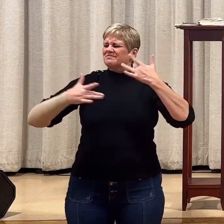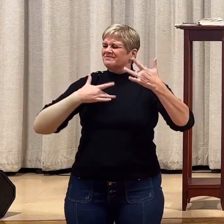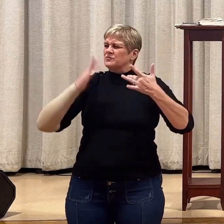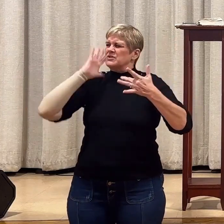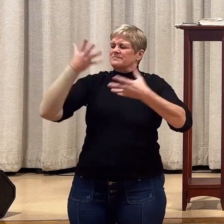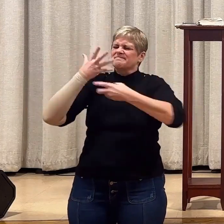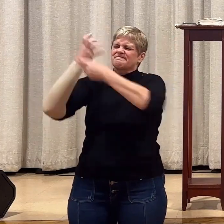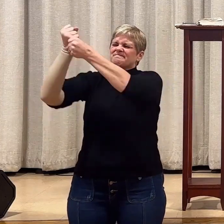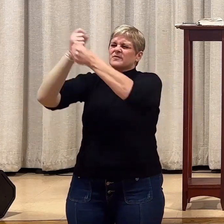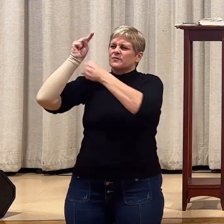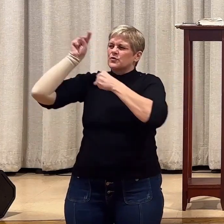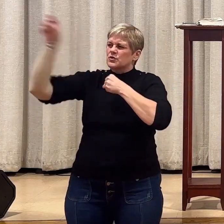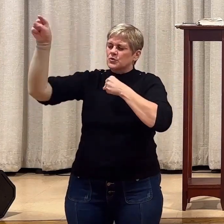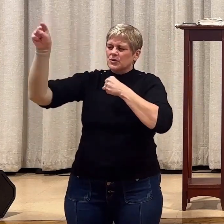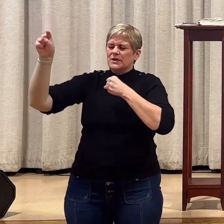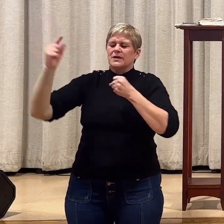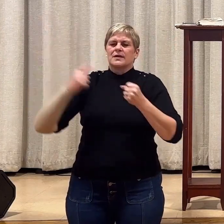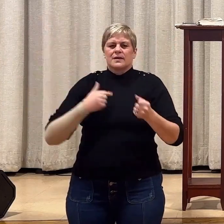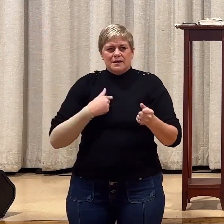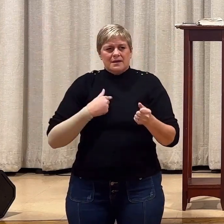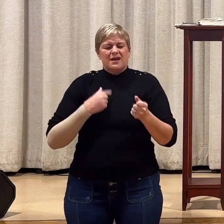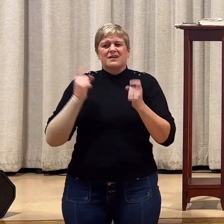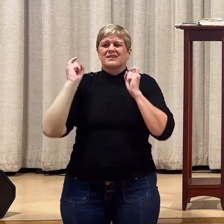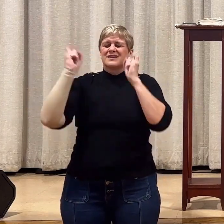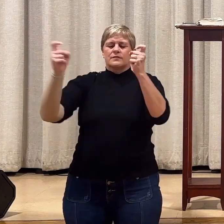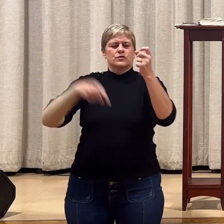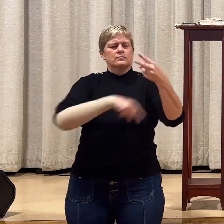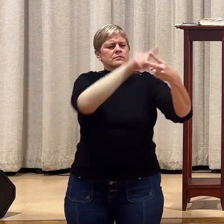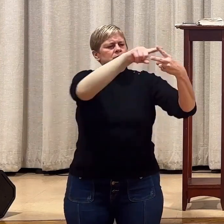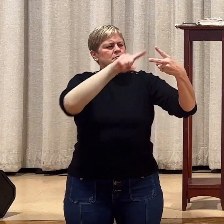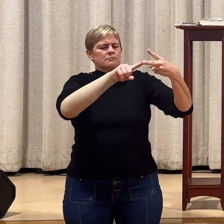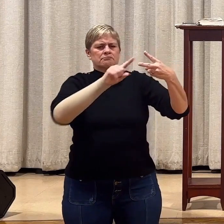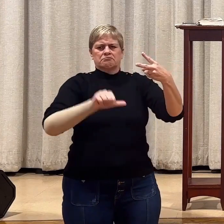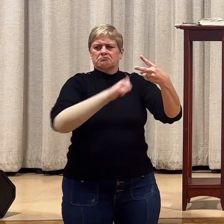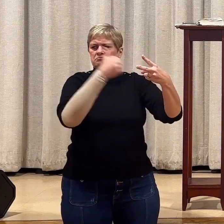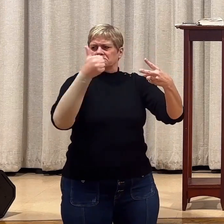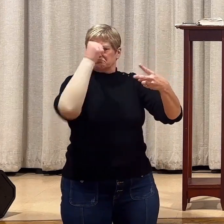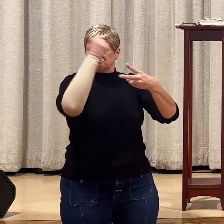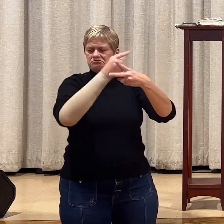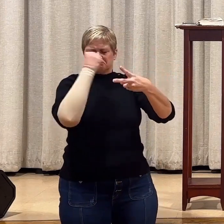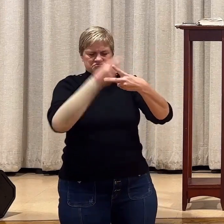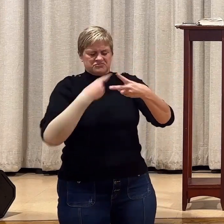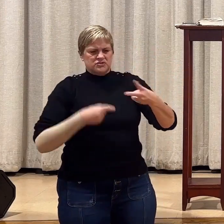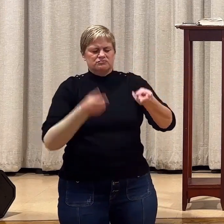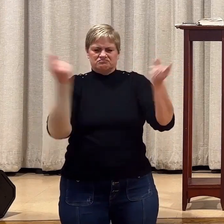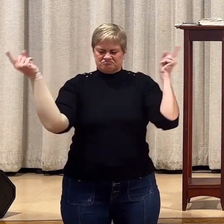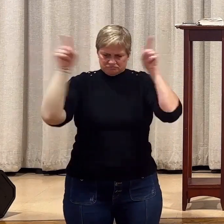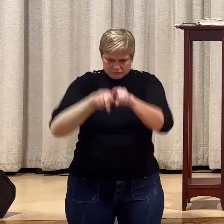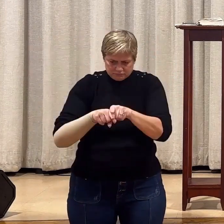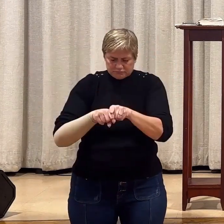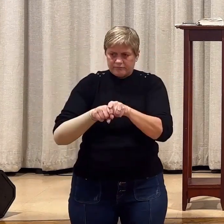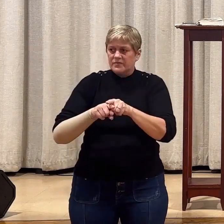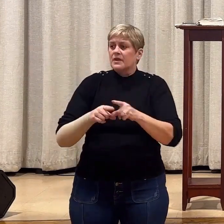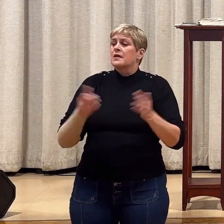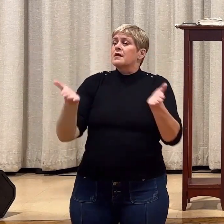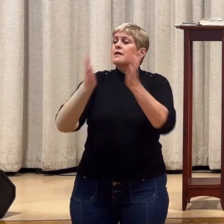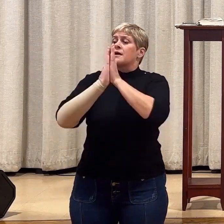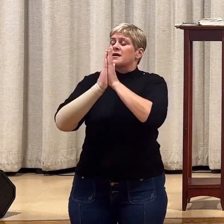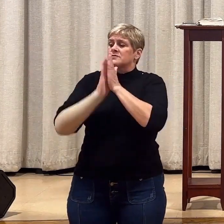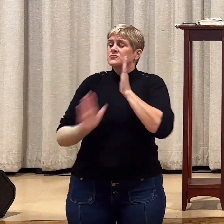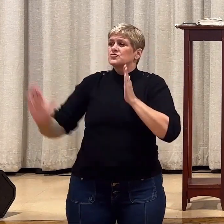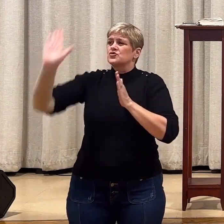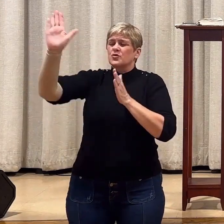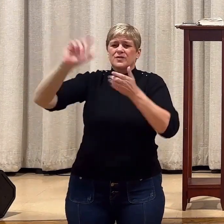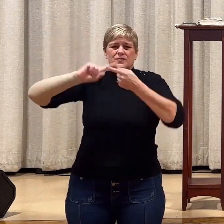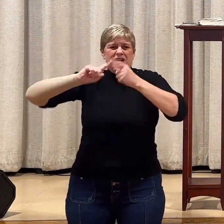Lord. I entreat you, Euodia and Syntyche, to agree in the Lord. I ask you also, true companion, to help